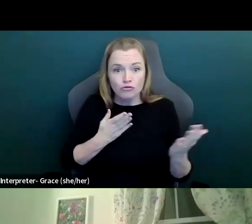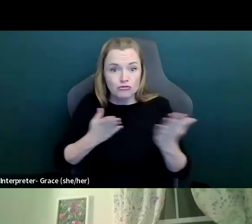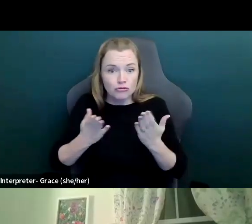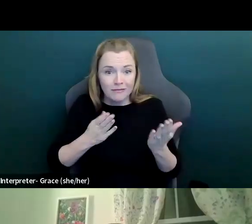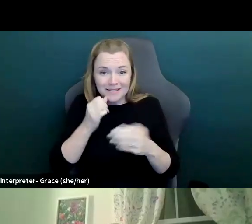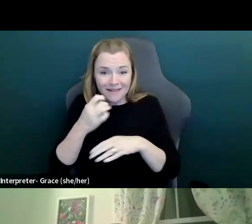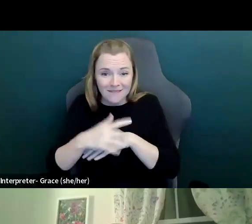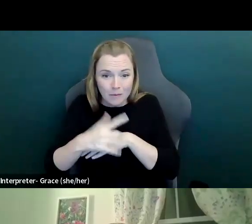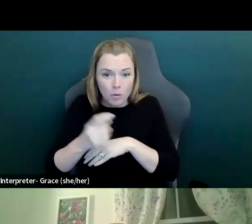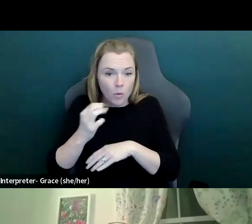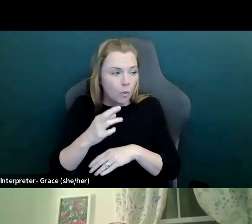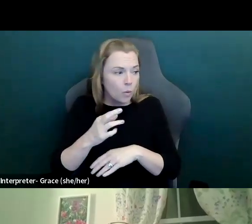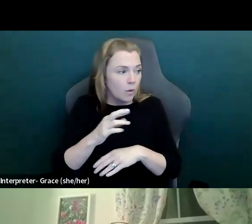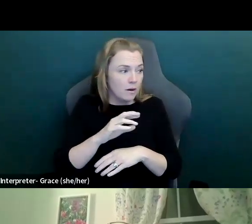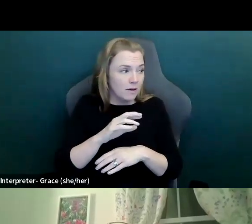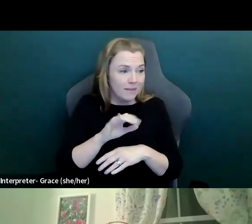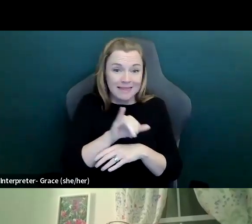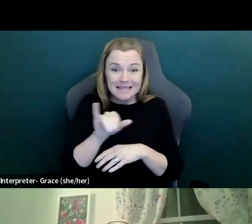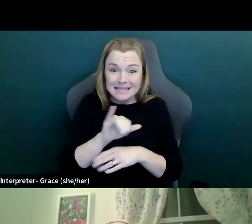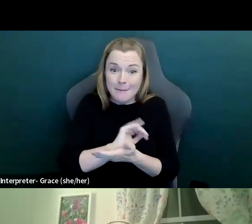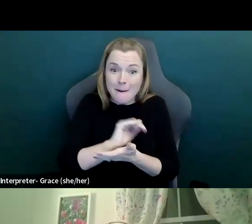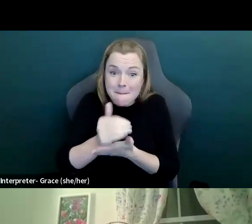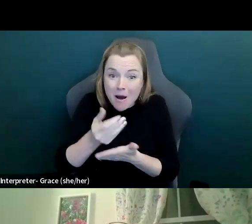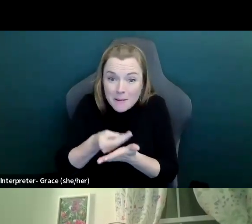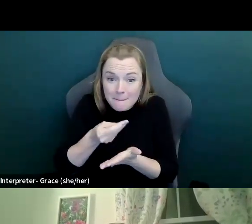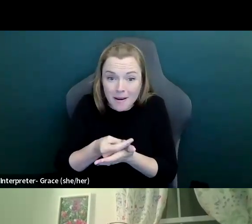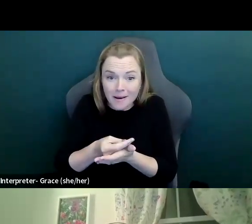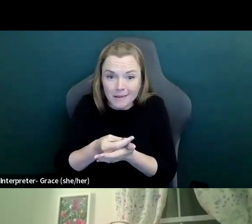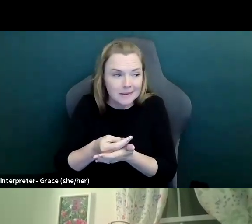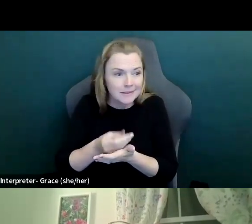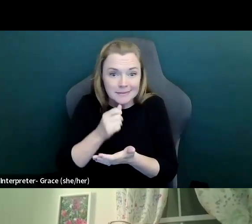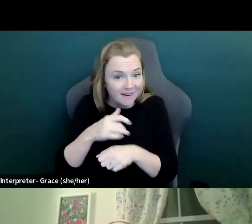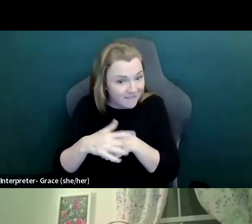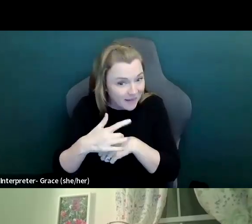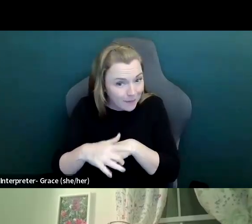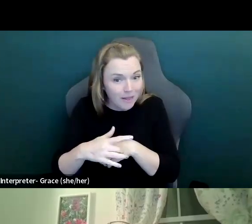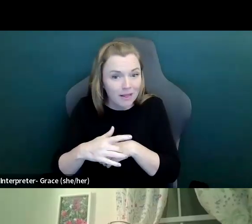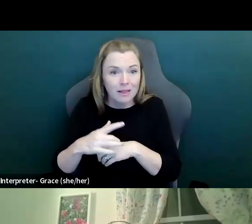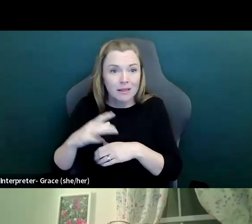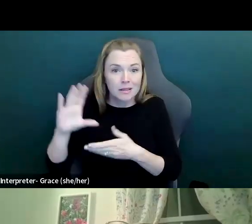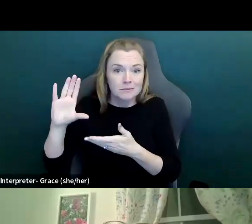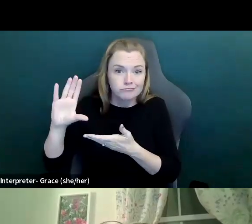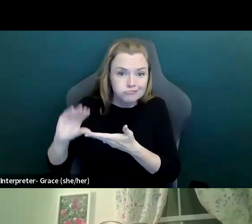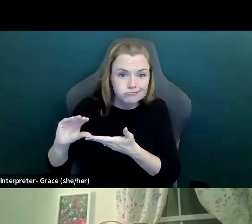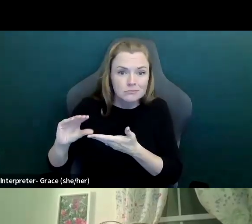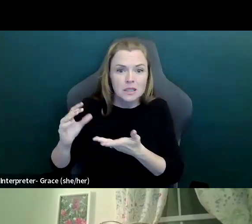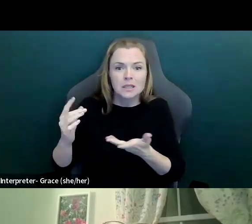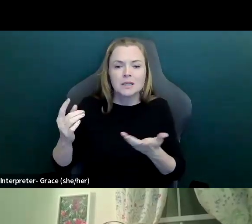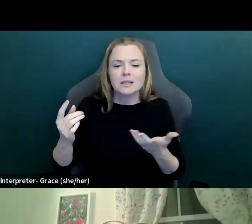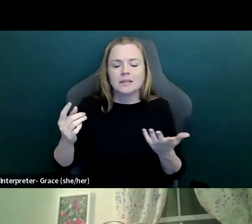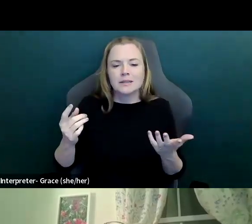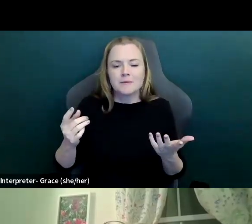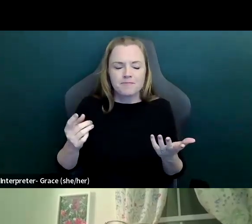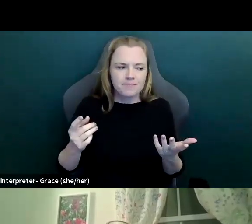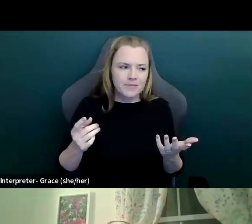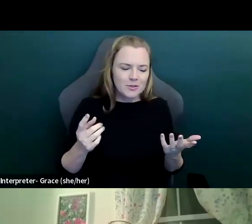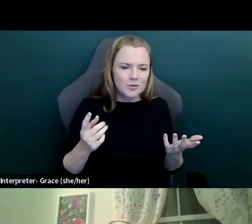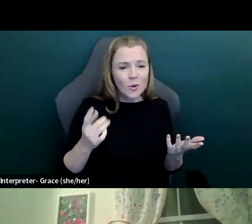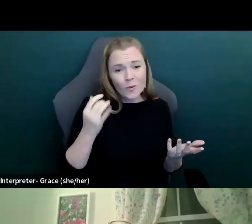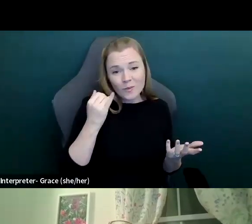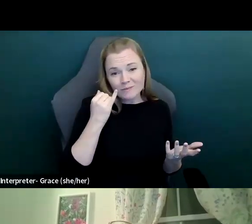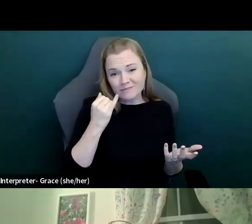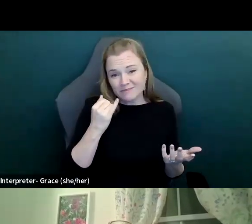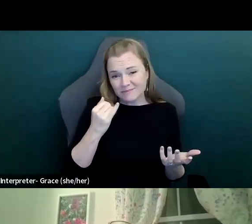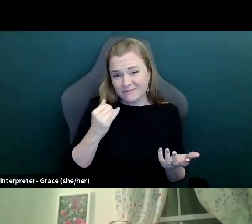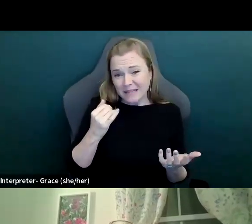much money may not be available. So we were at a place where something was, and now it's changed. But if you're just entering,